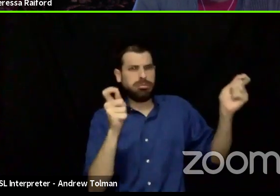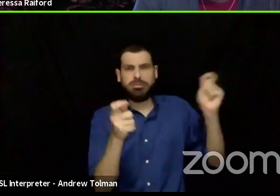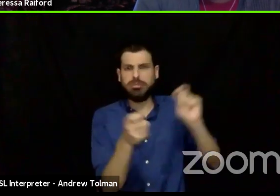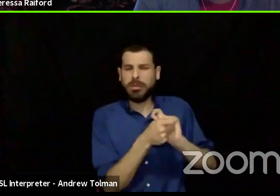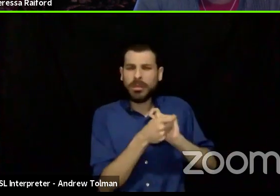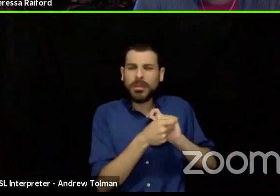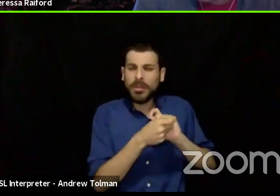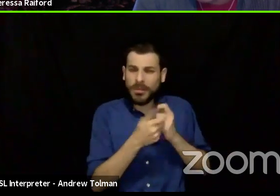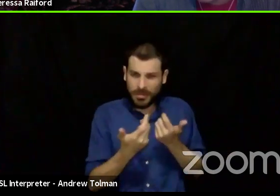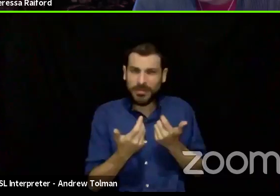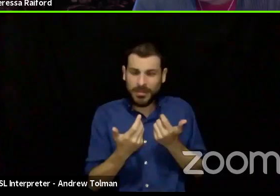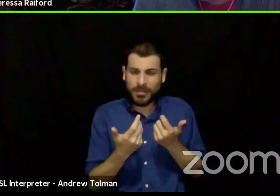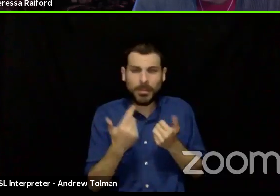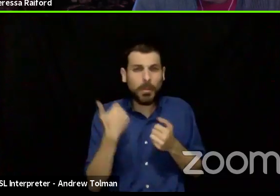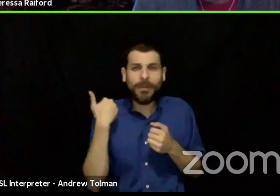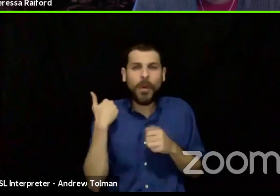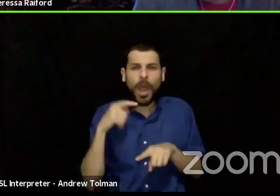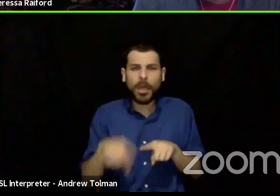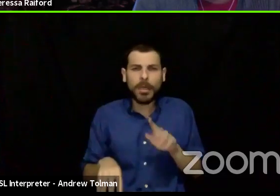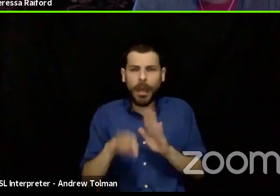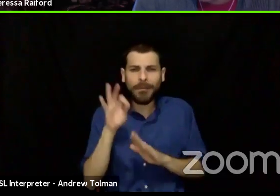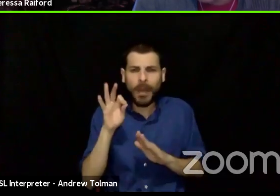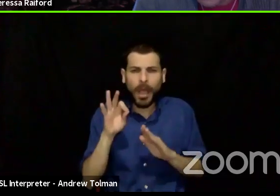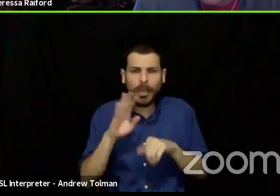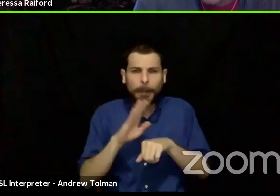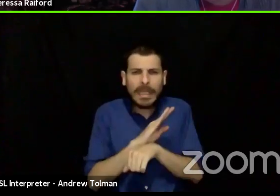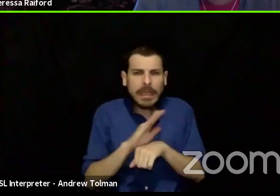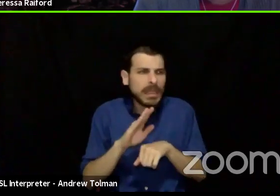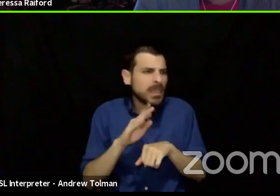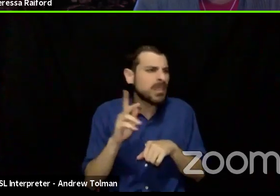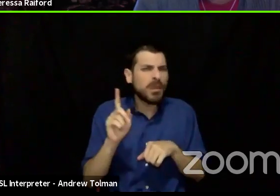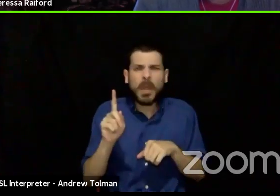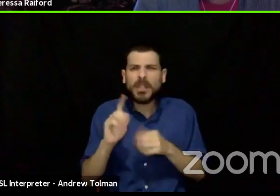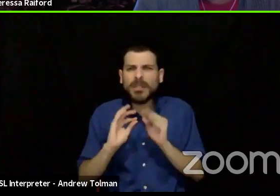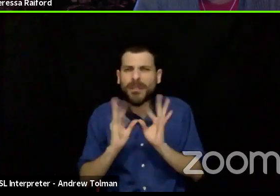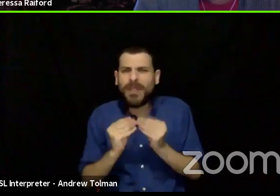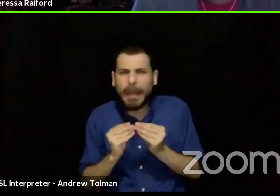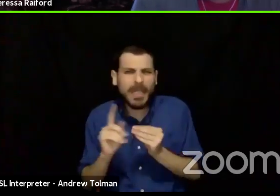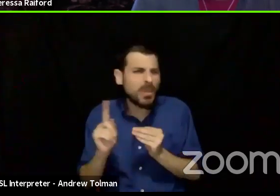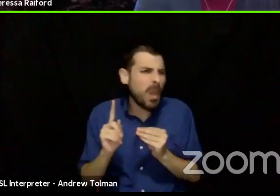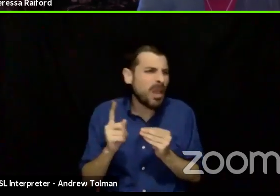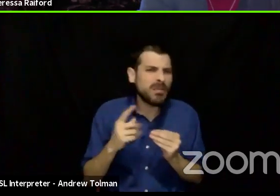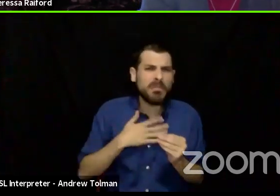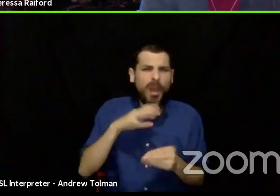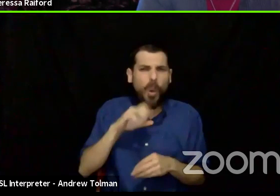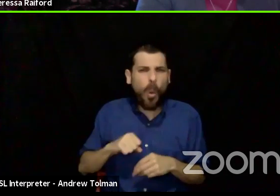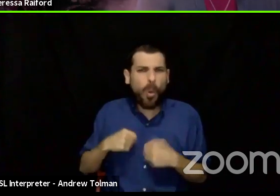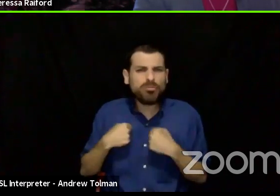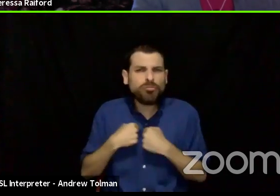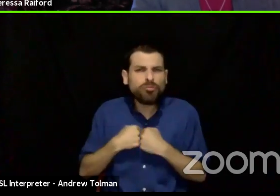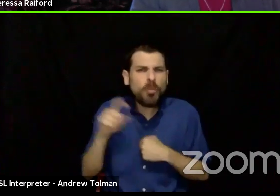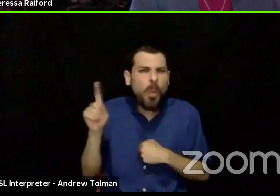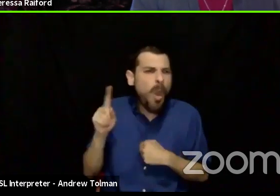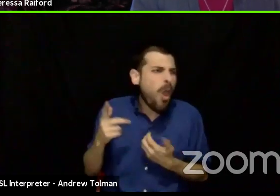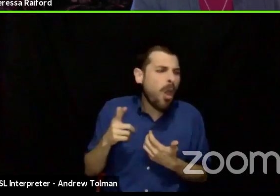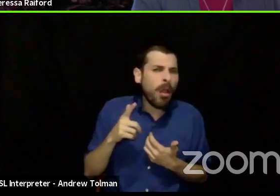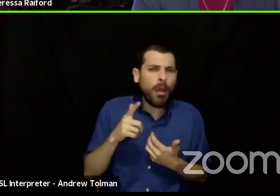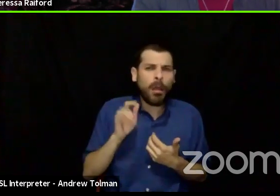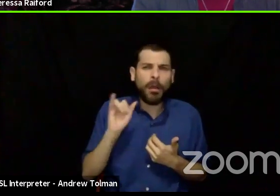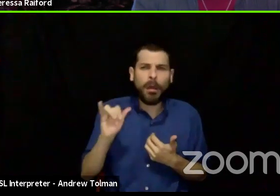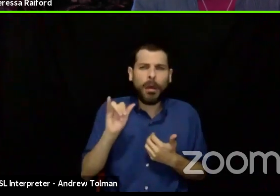I couldn't find businesses, when I couldn't find families because they had been displaced, when I found all my elders living in these